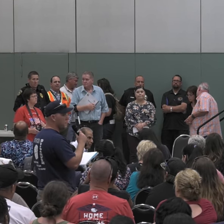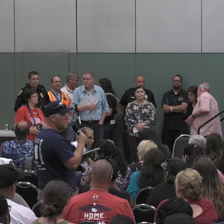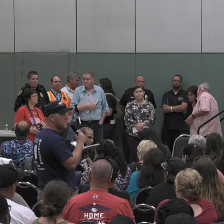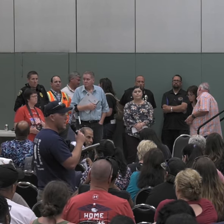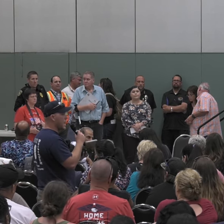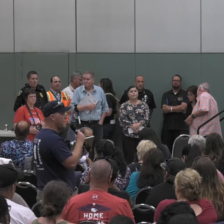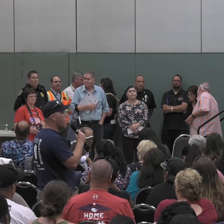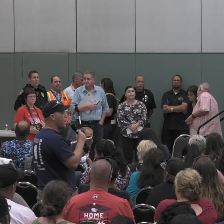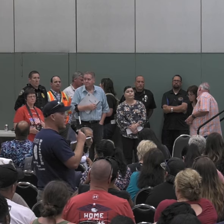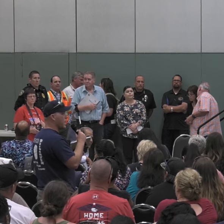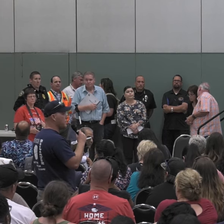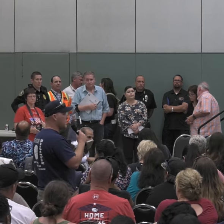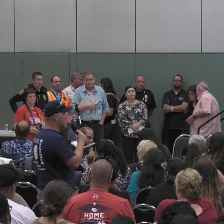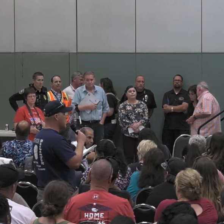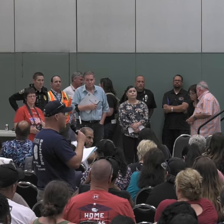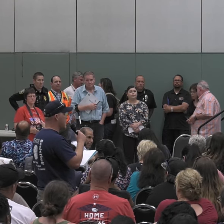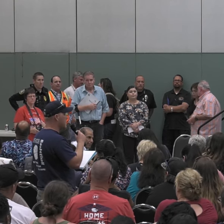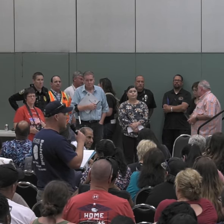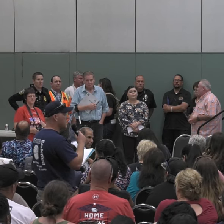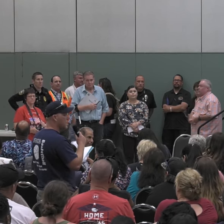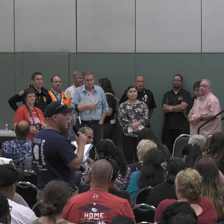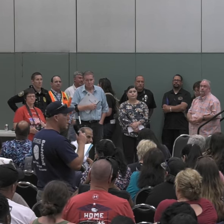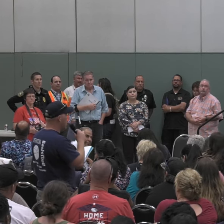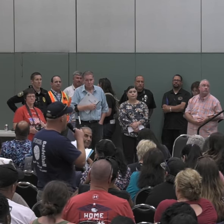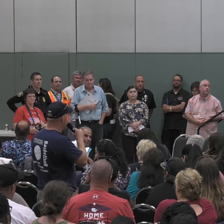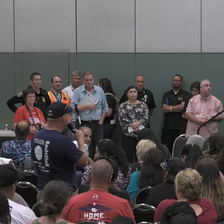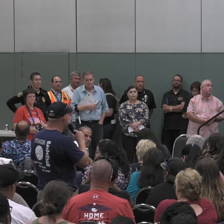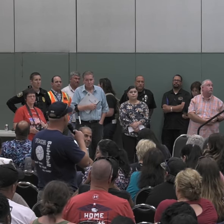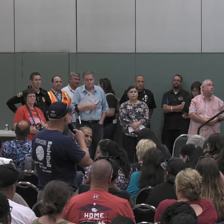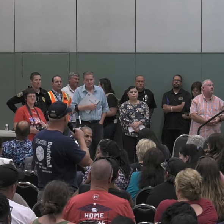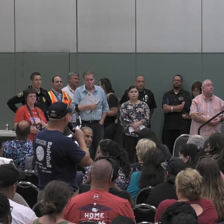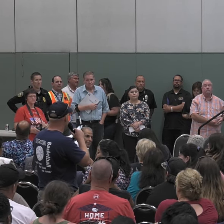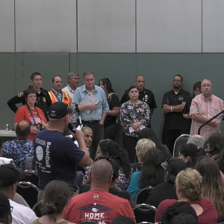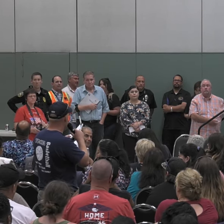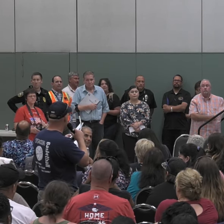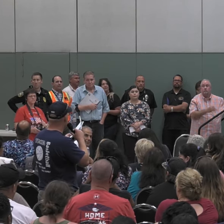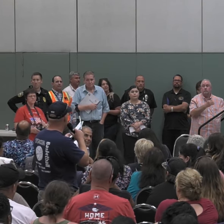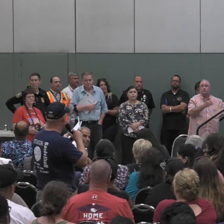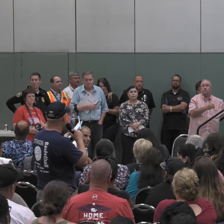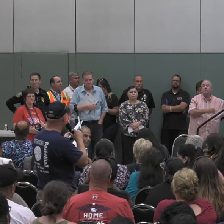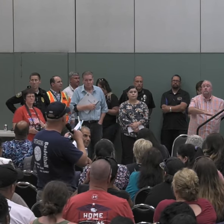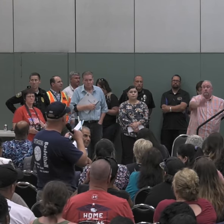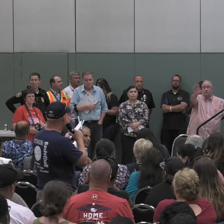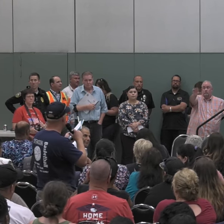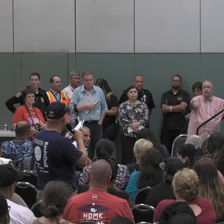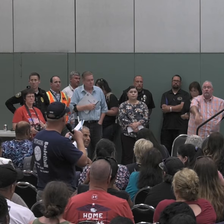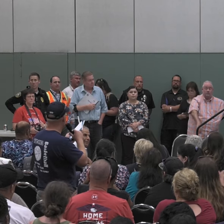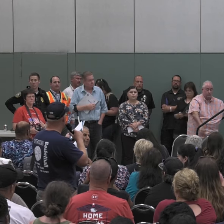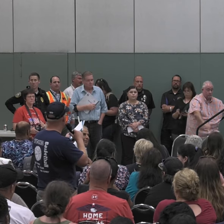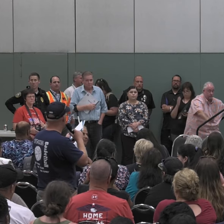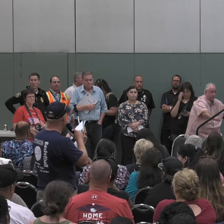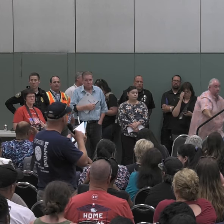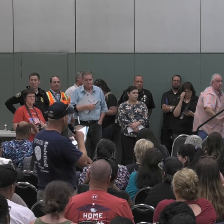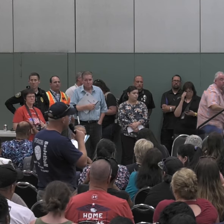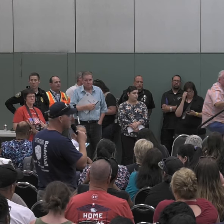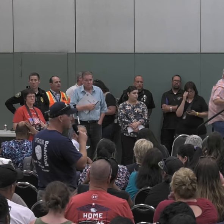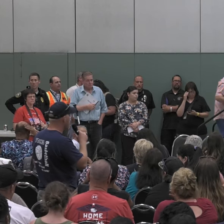Thank you for those that have already helped. You guys are amazing. The representative from San Bernardino,